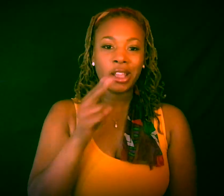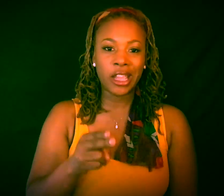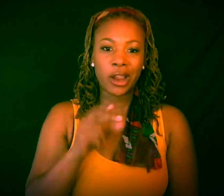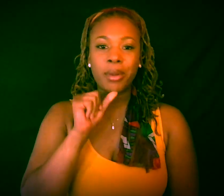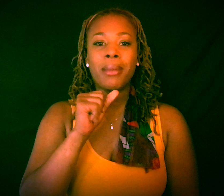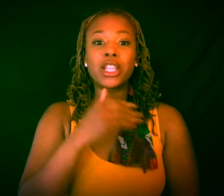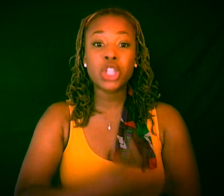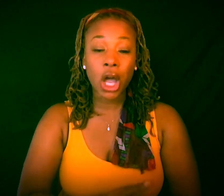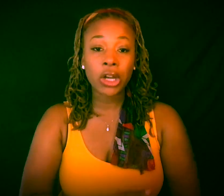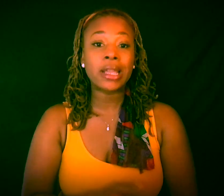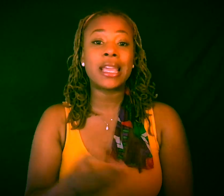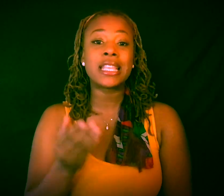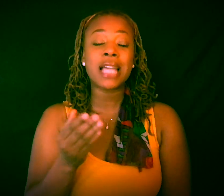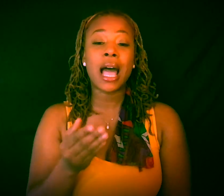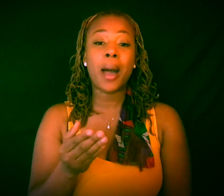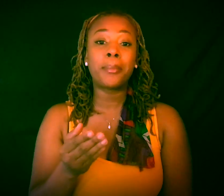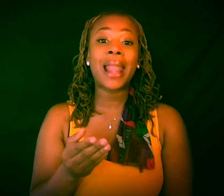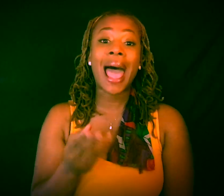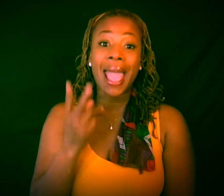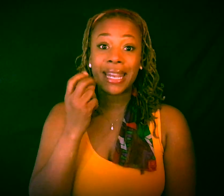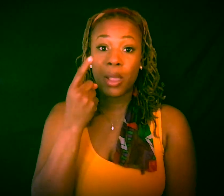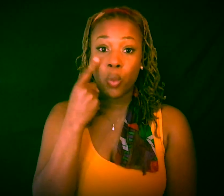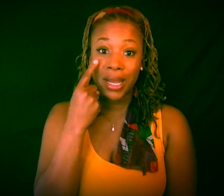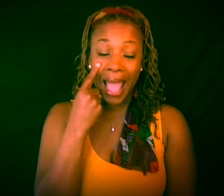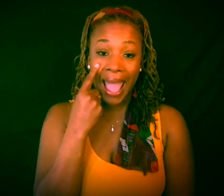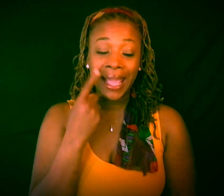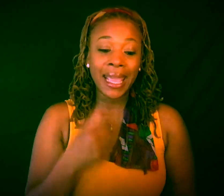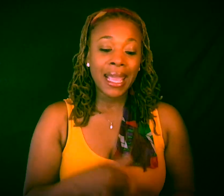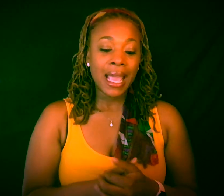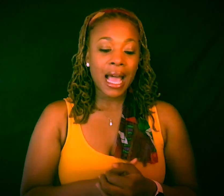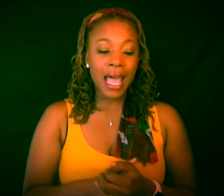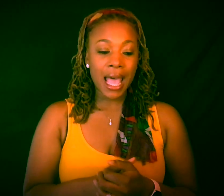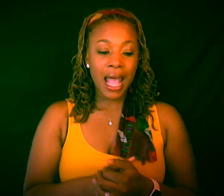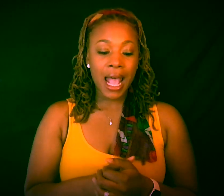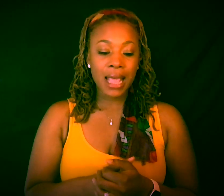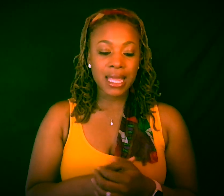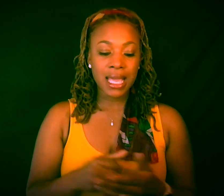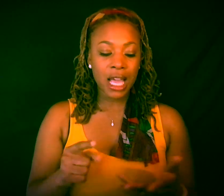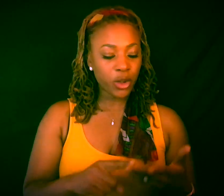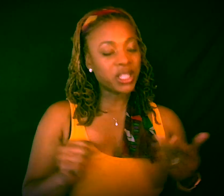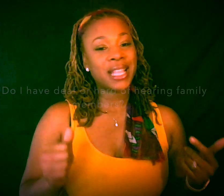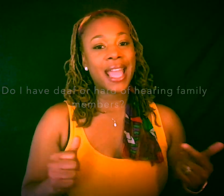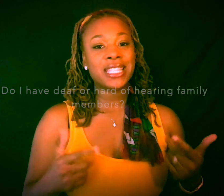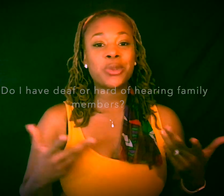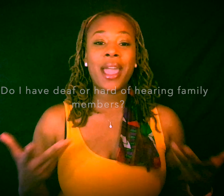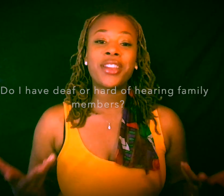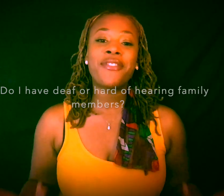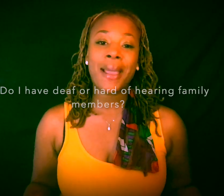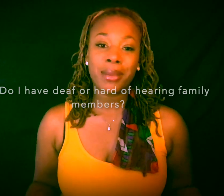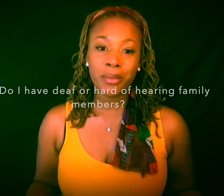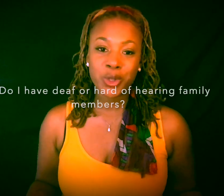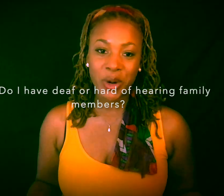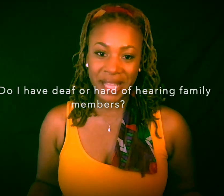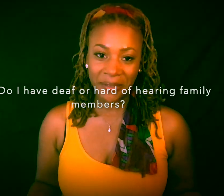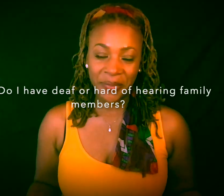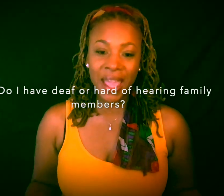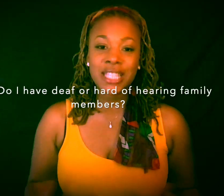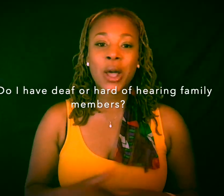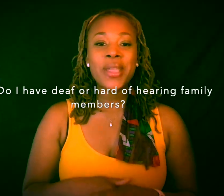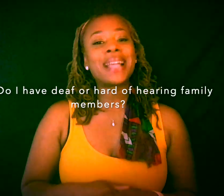hearing. But my daughter is blind in one eye. The other question they asked is, do I have any family members who are deaf? So yes, I